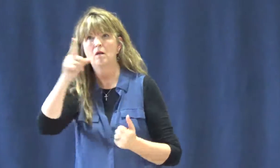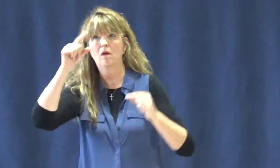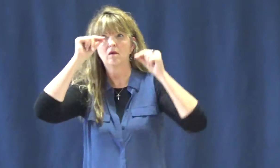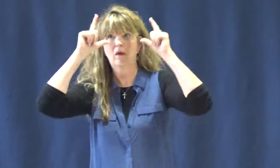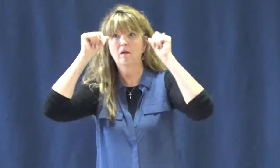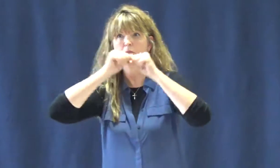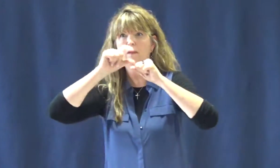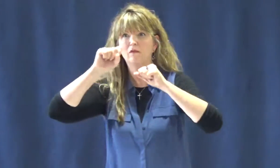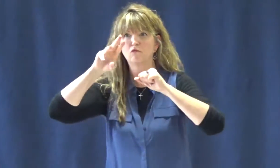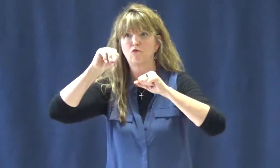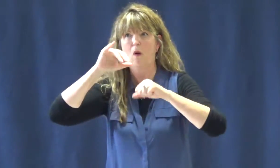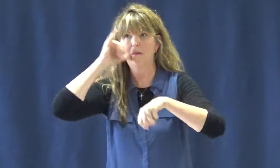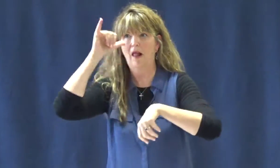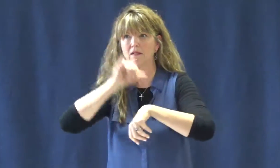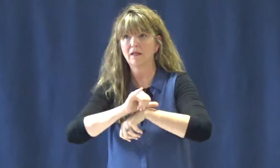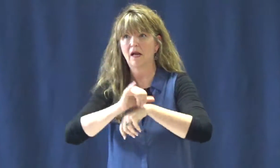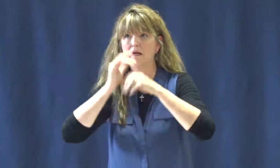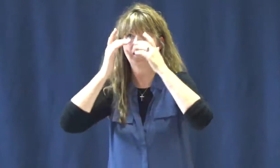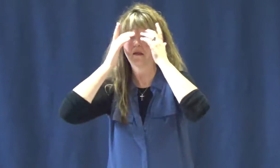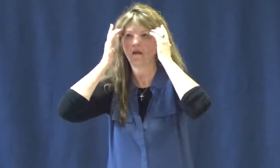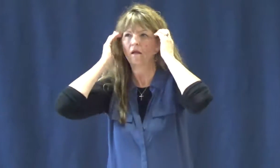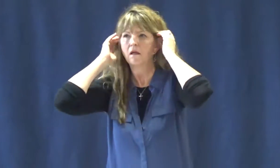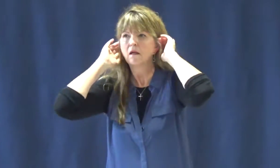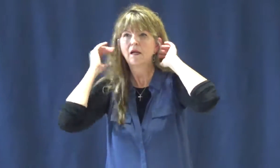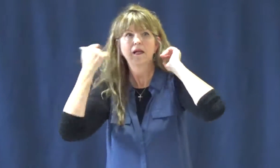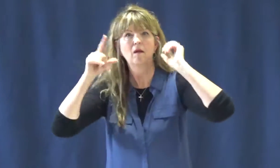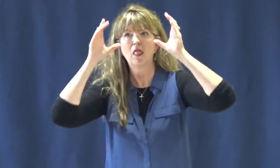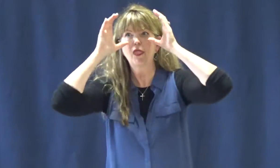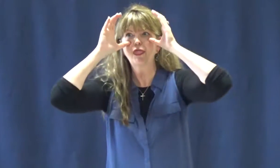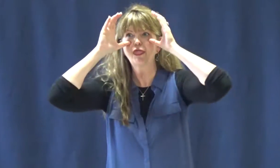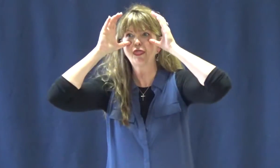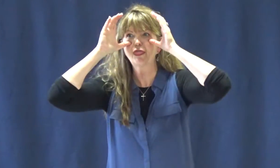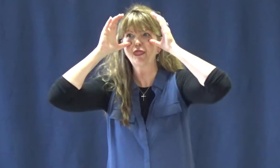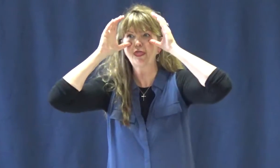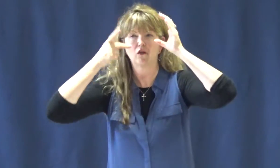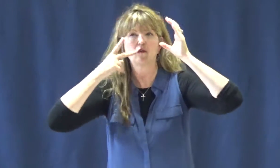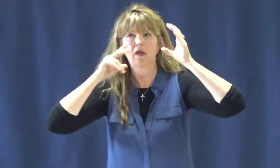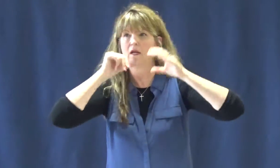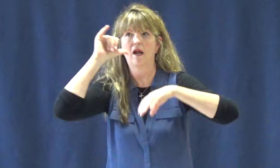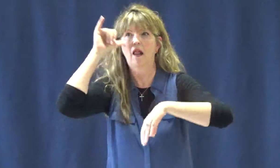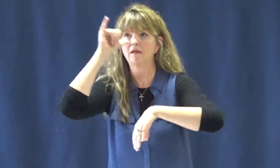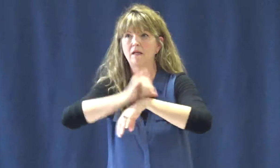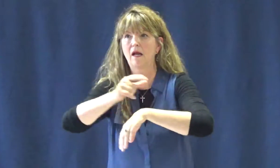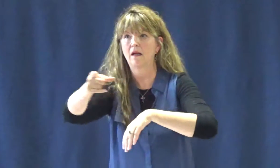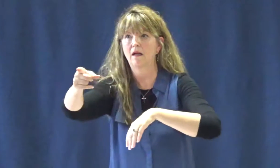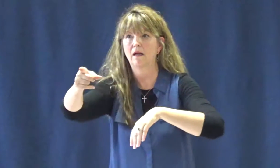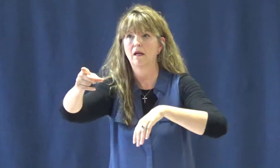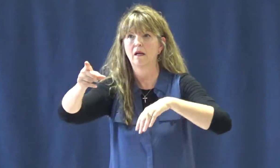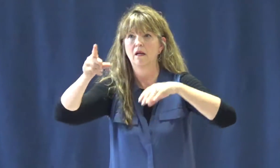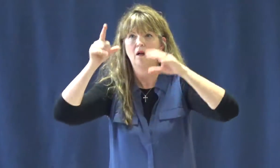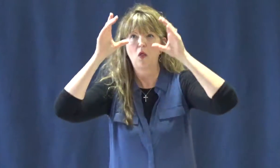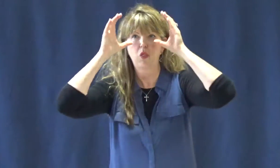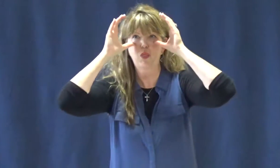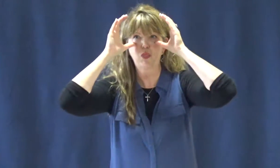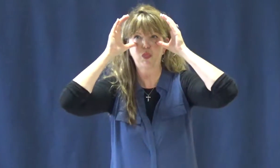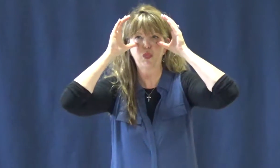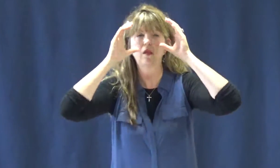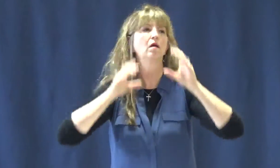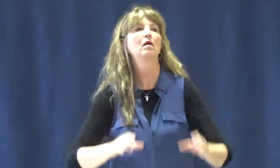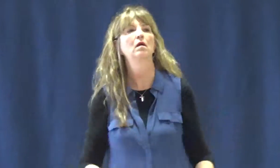frustration. Why is it that you can respond to anybody? Did you not? And who was